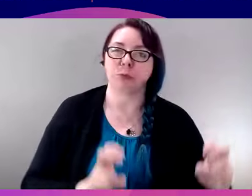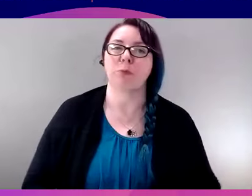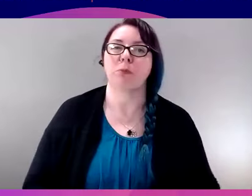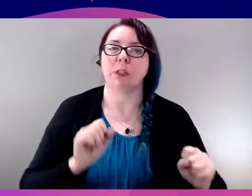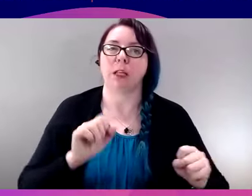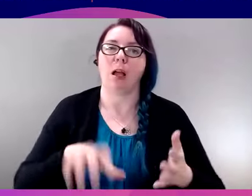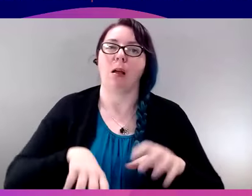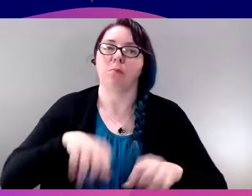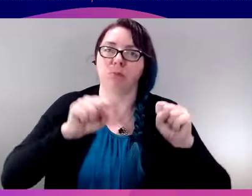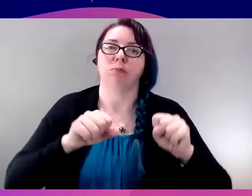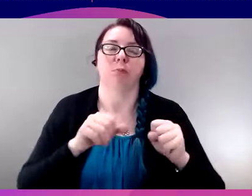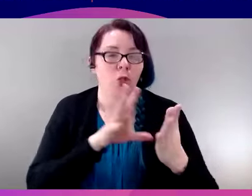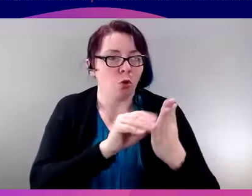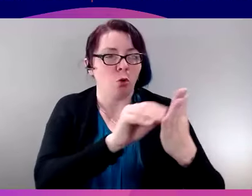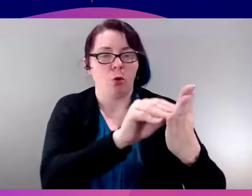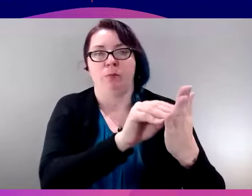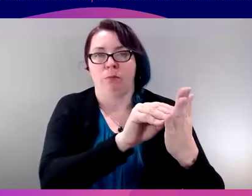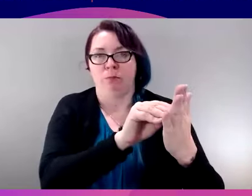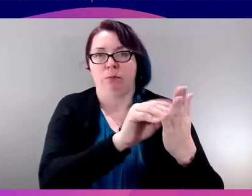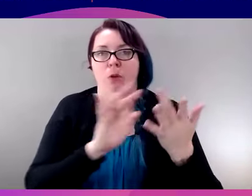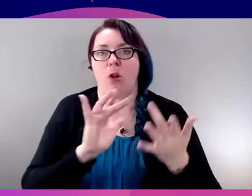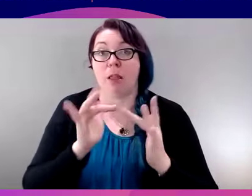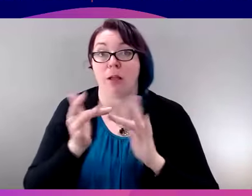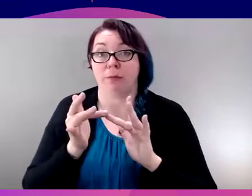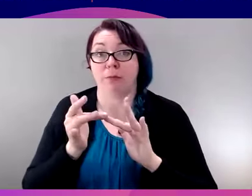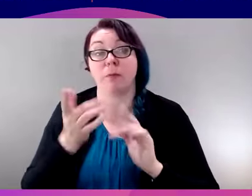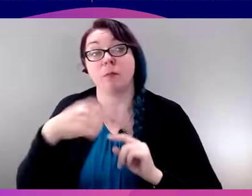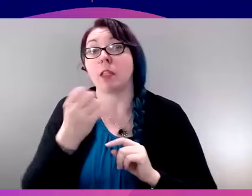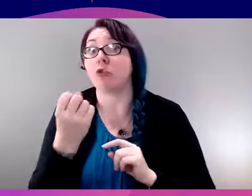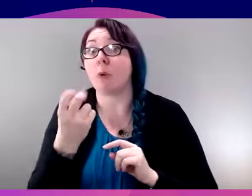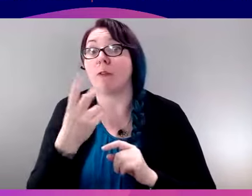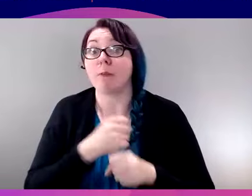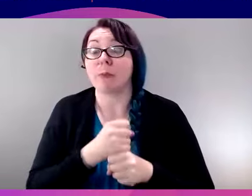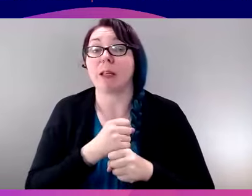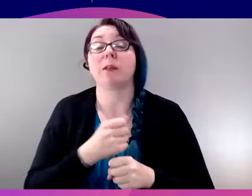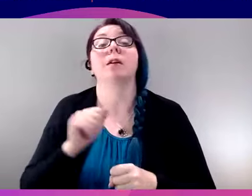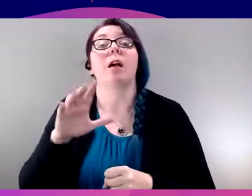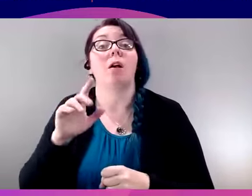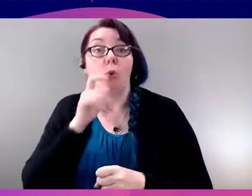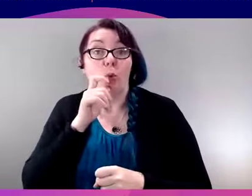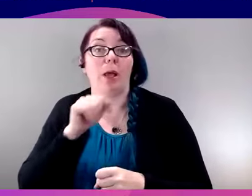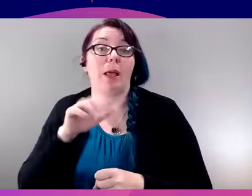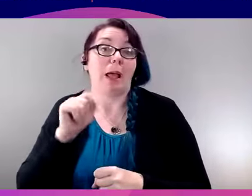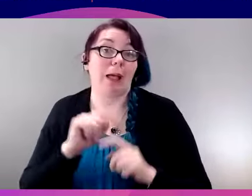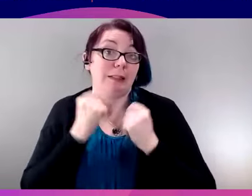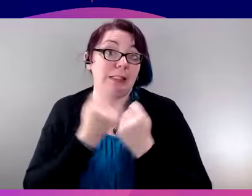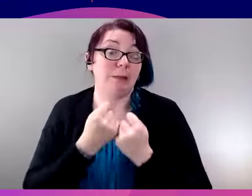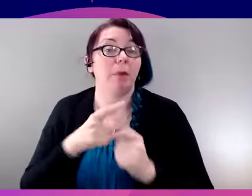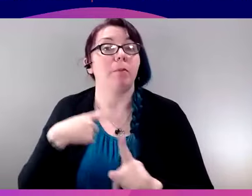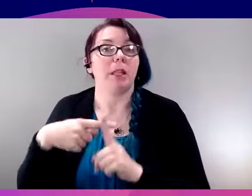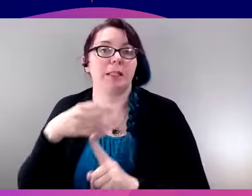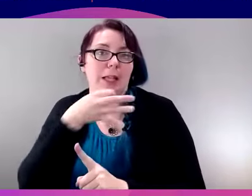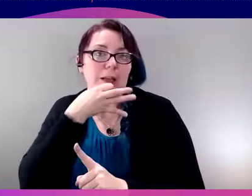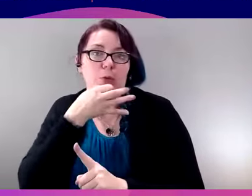with animals. These modules were created collaboratively with the ACT project team and subject matter experts. These